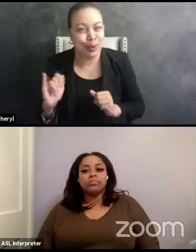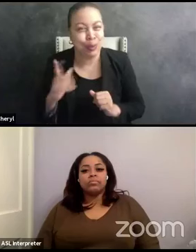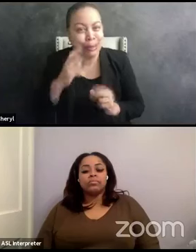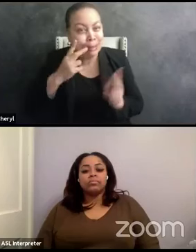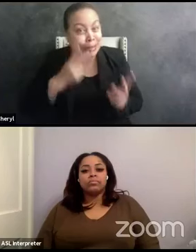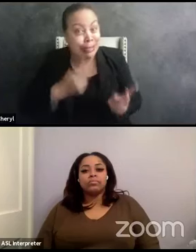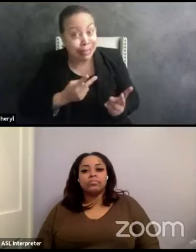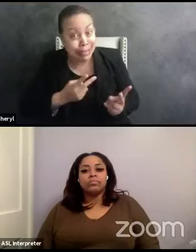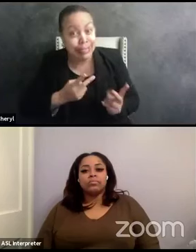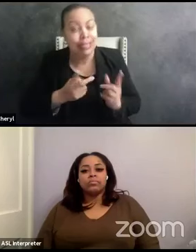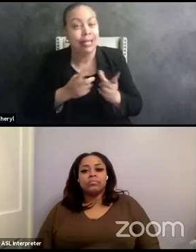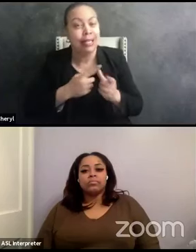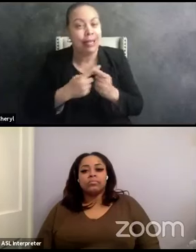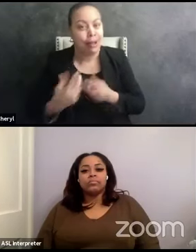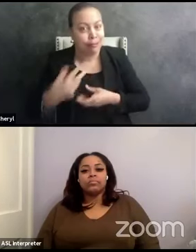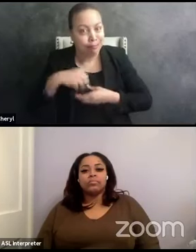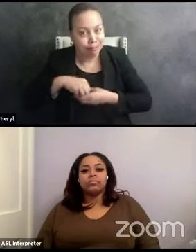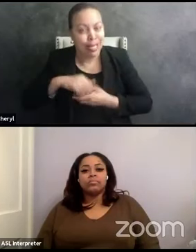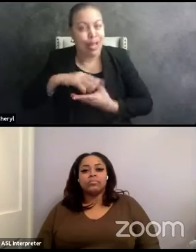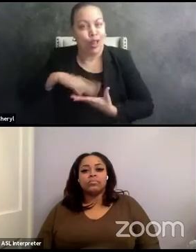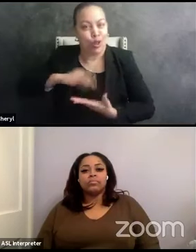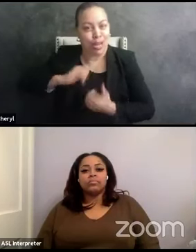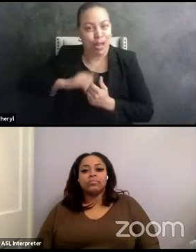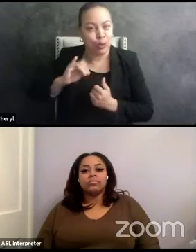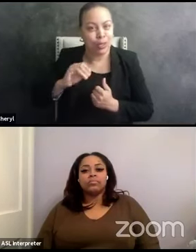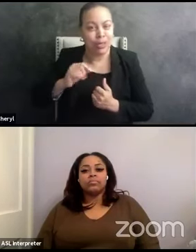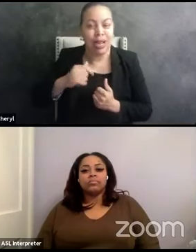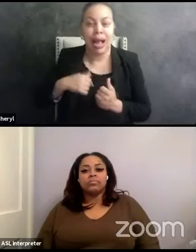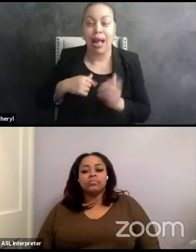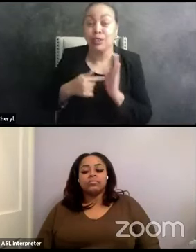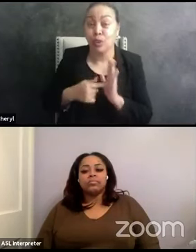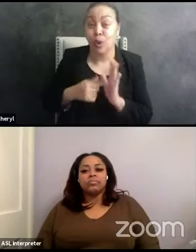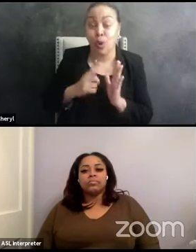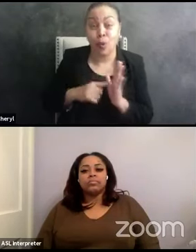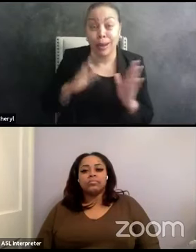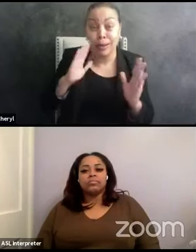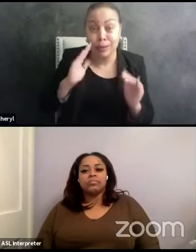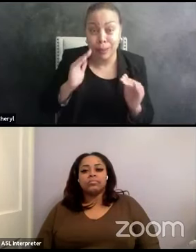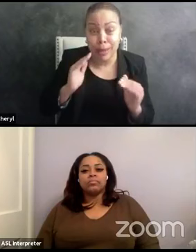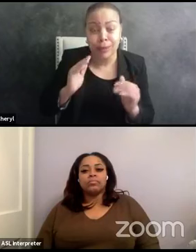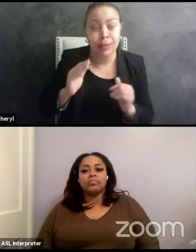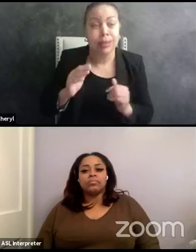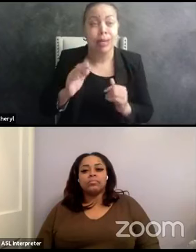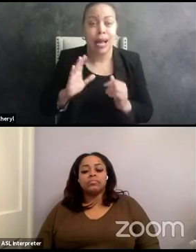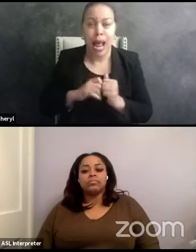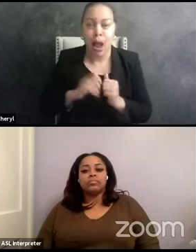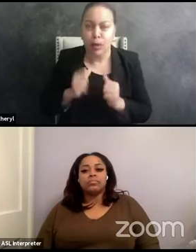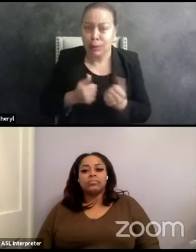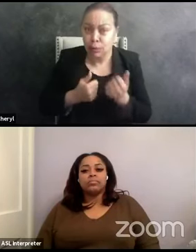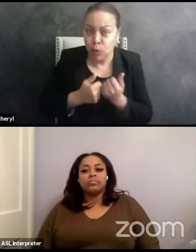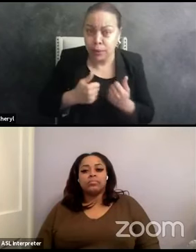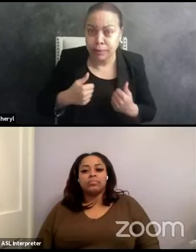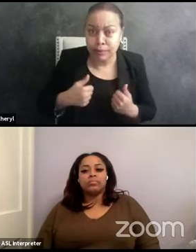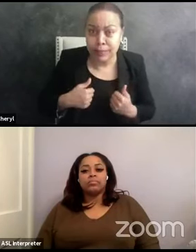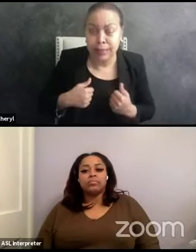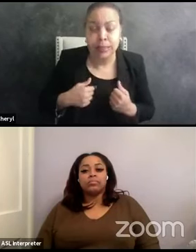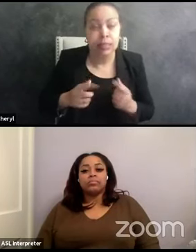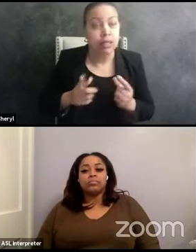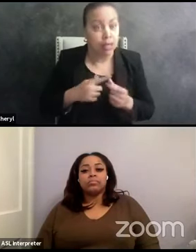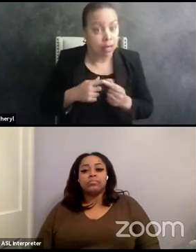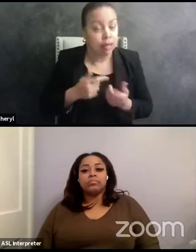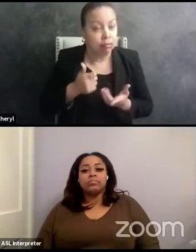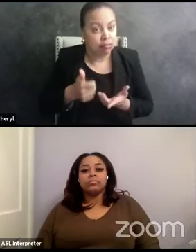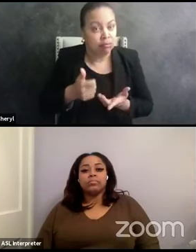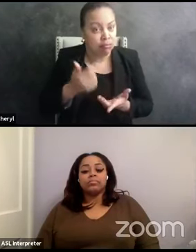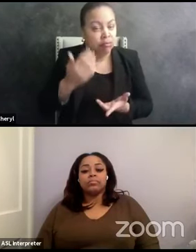let him know, I can tell him what I'm expecting, what I want him, how he can be here for me. Then